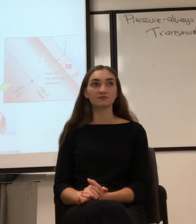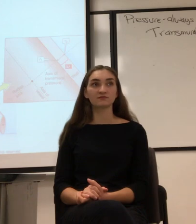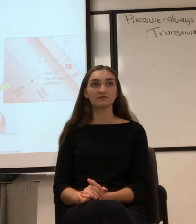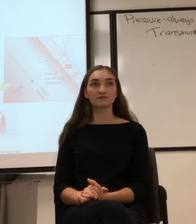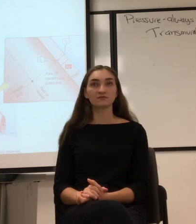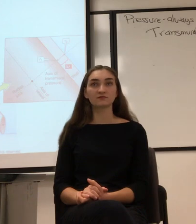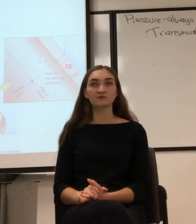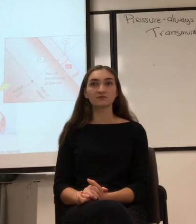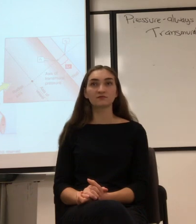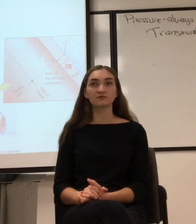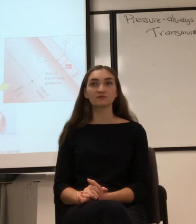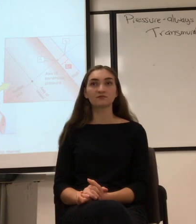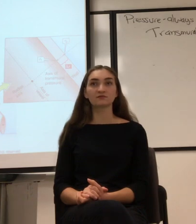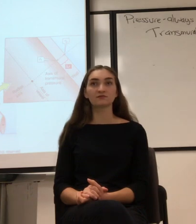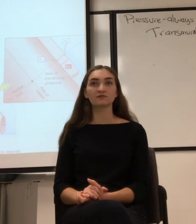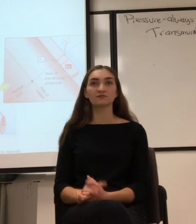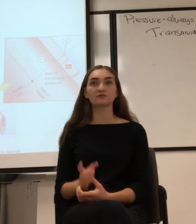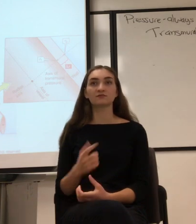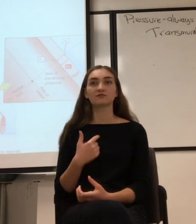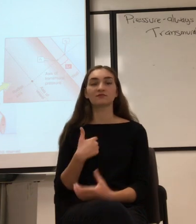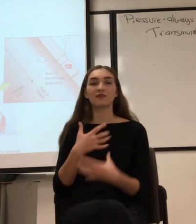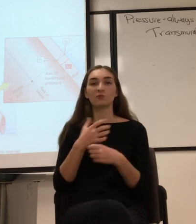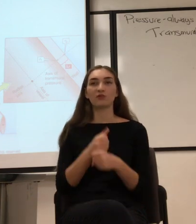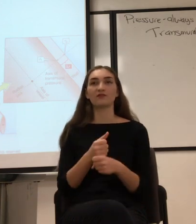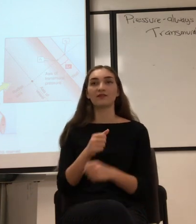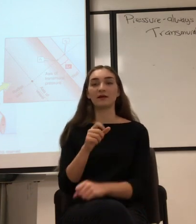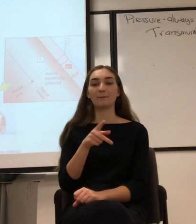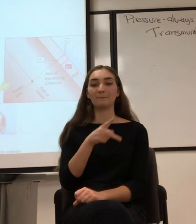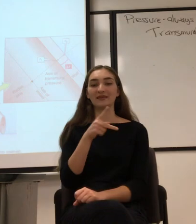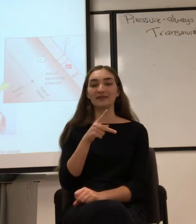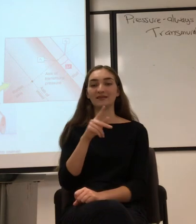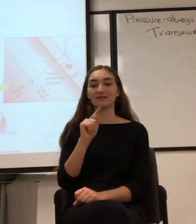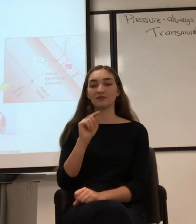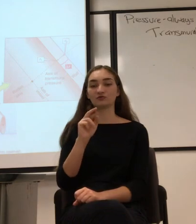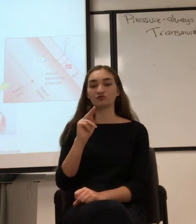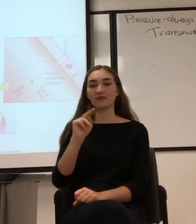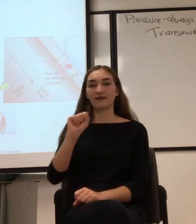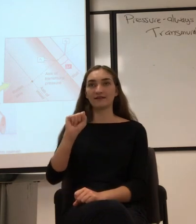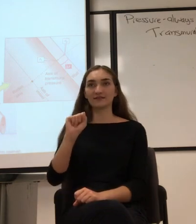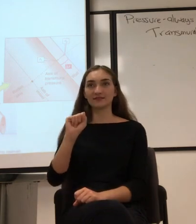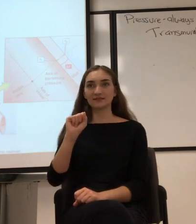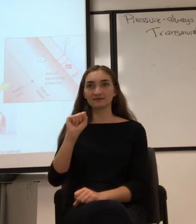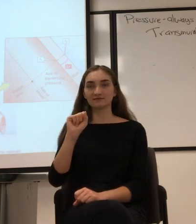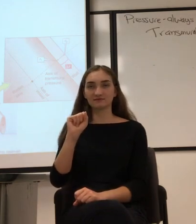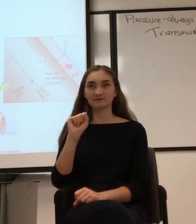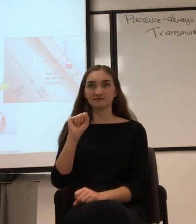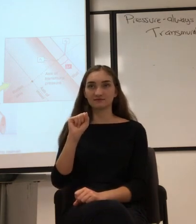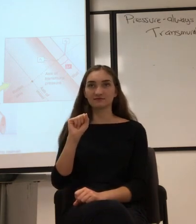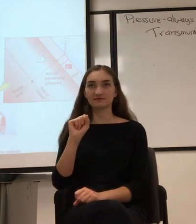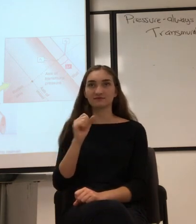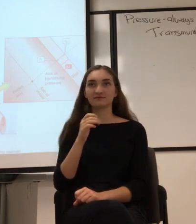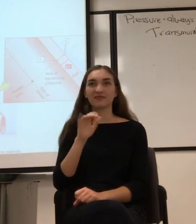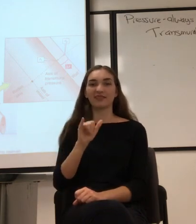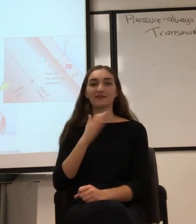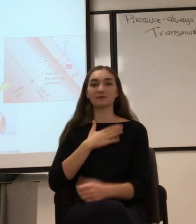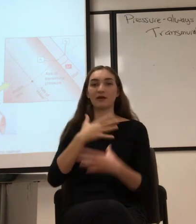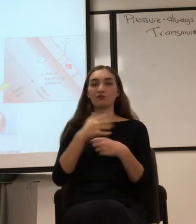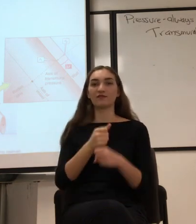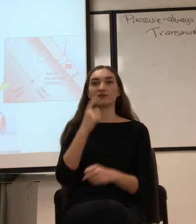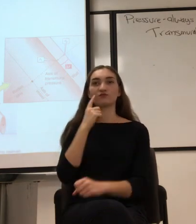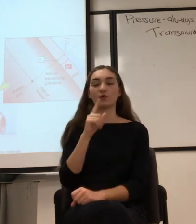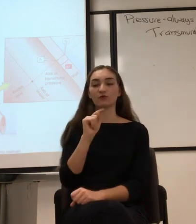I abbreviated PTRANS, capital P pressure trans, my abbreviation for transmural